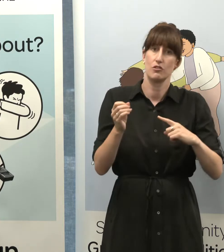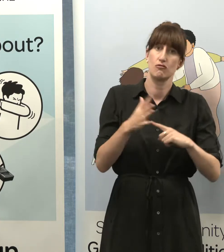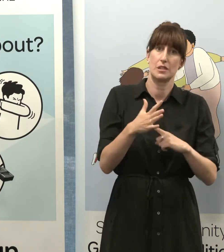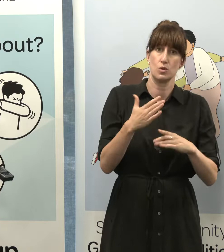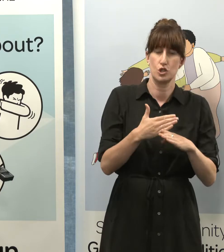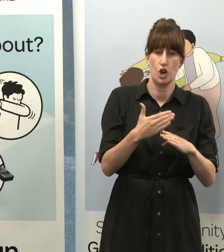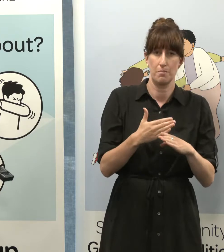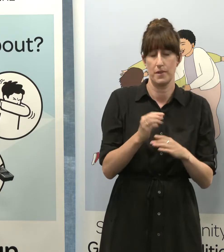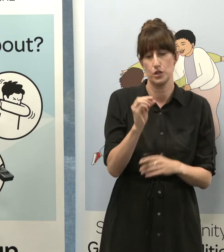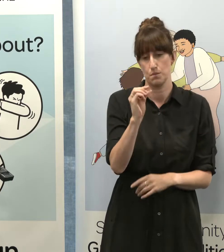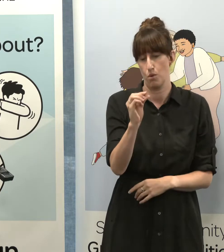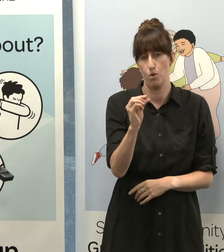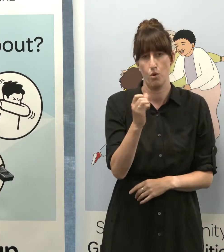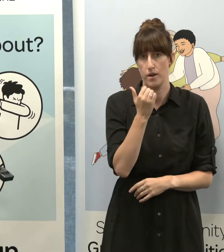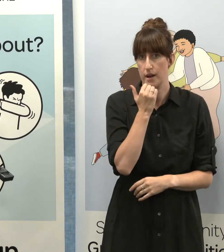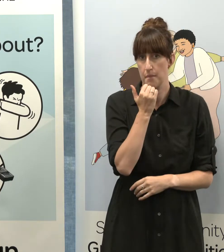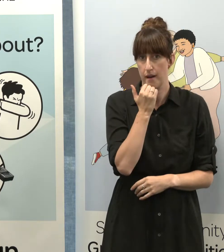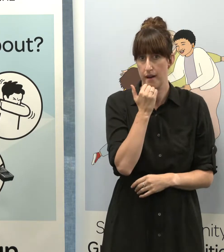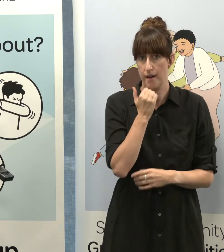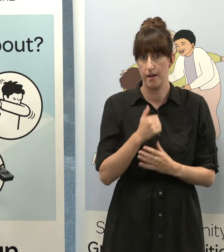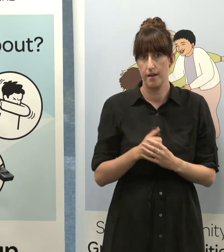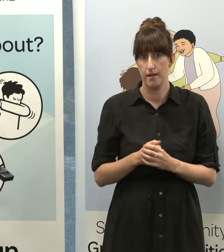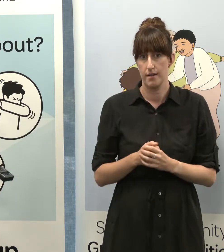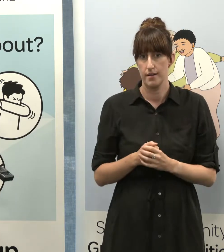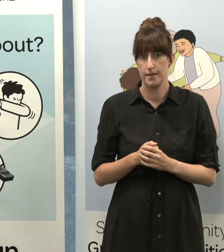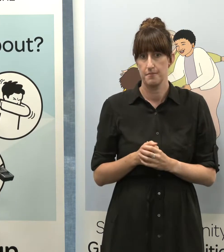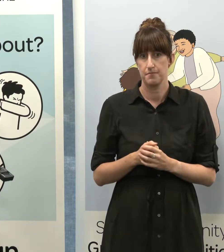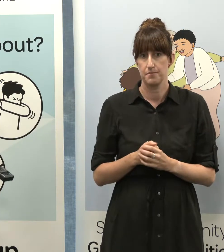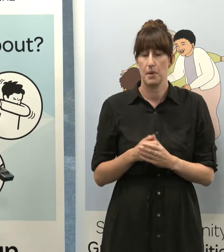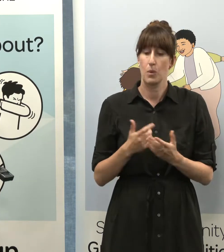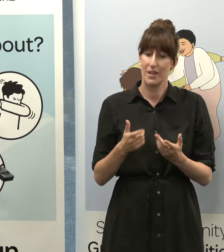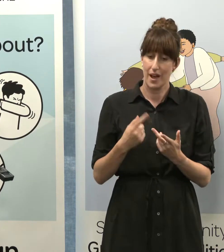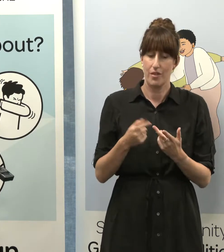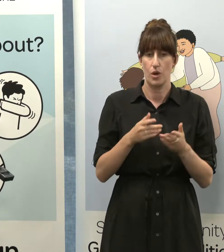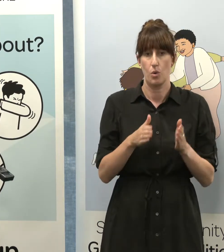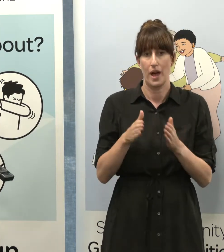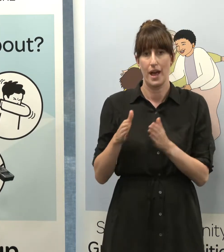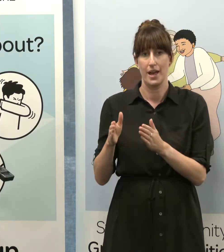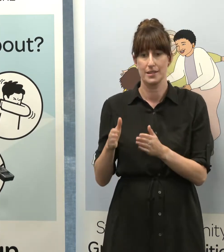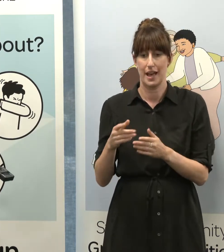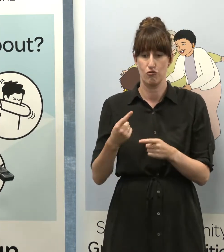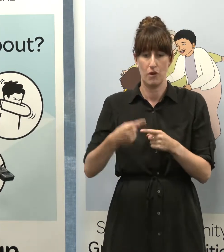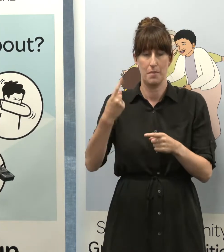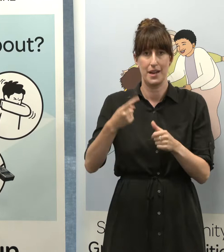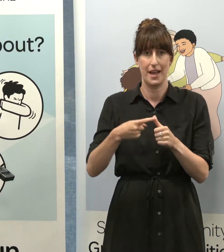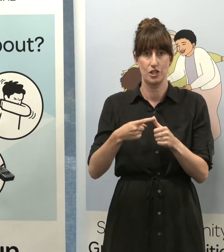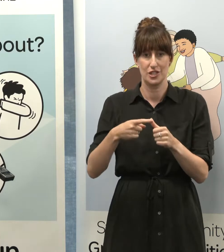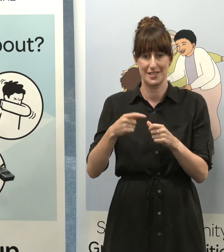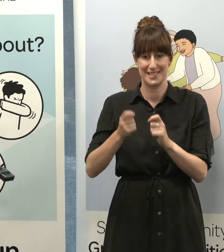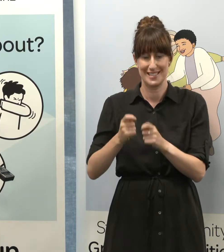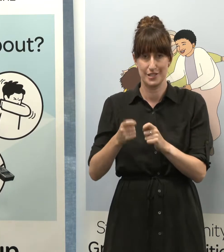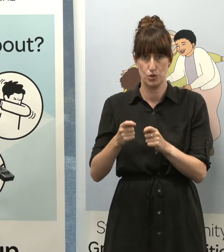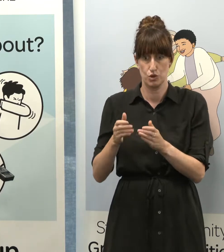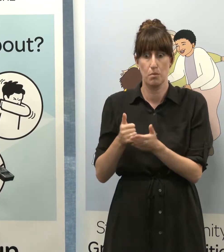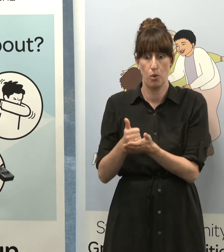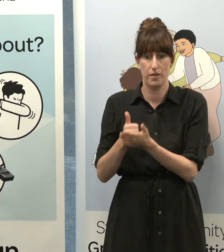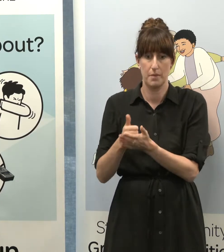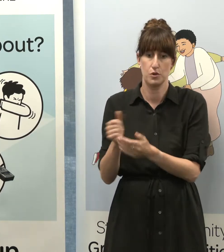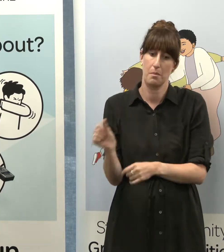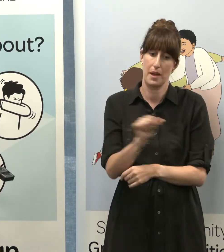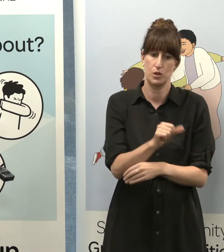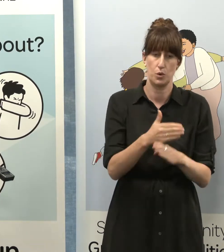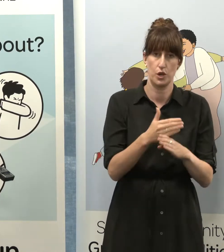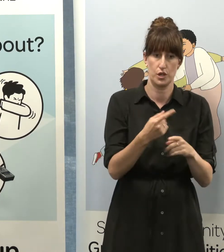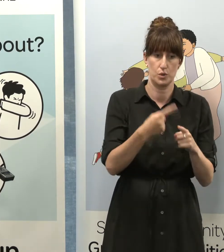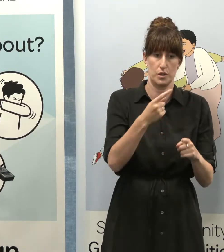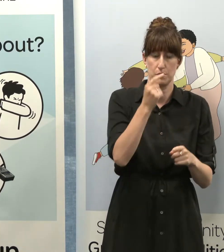vaccinated to be able to return to work as soon as possible, for example through the use of rapid antigen tests to support that. Dr. Bloomfield, Trade Me is aware of